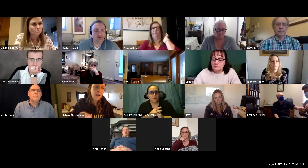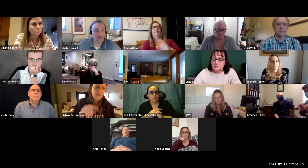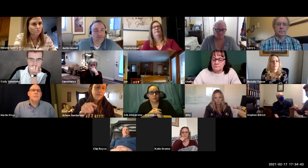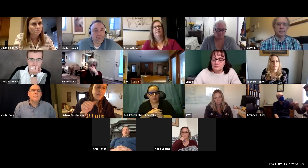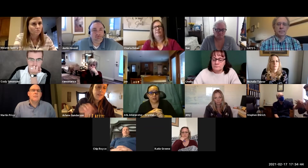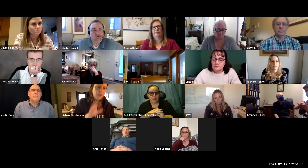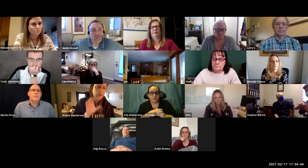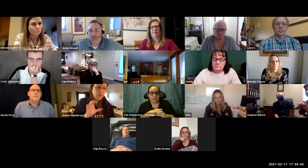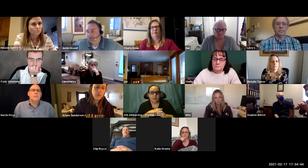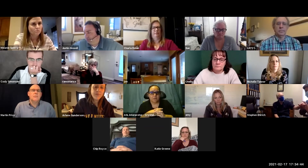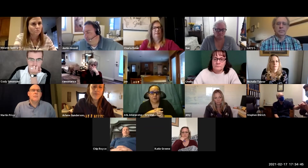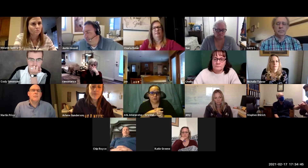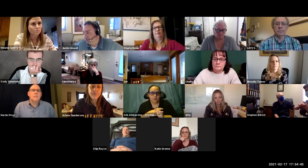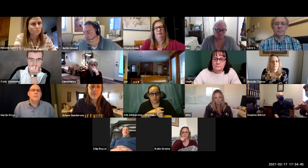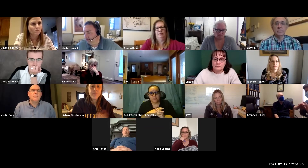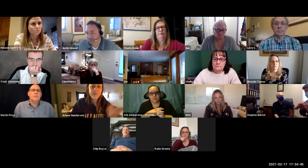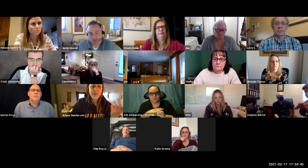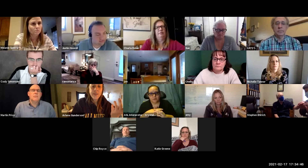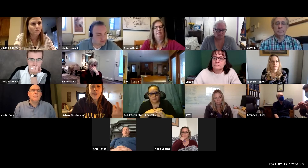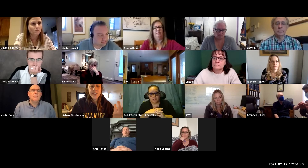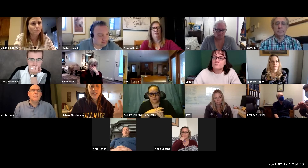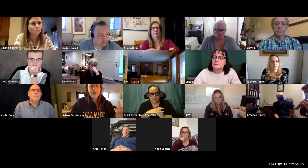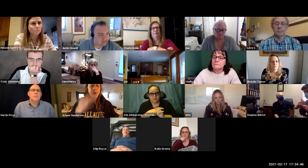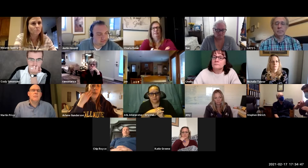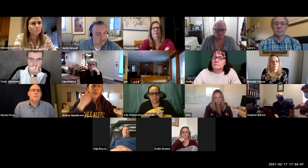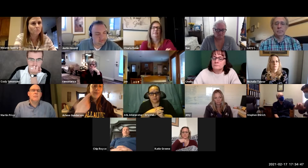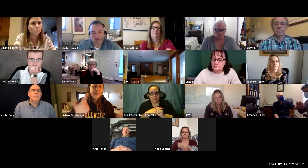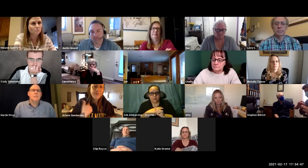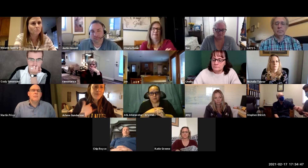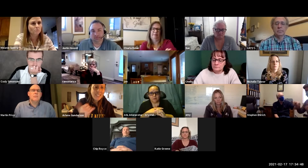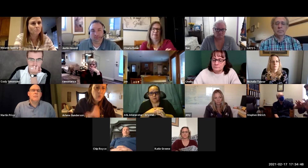I just want to remind everybody of the importance of advisory council.